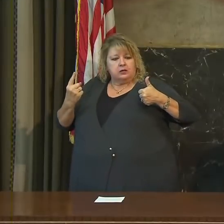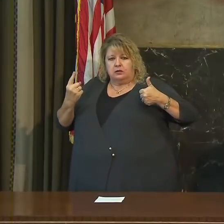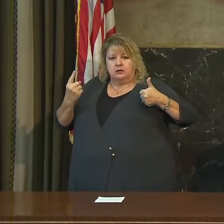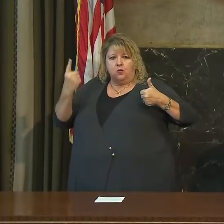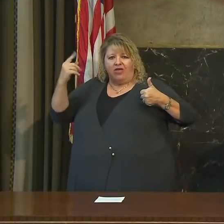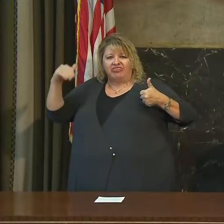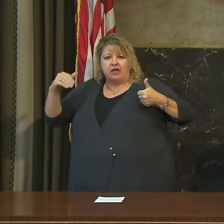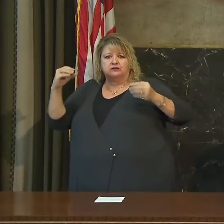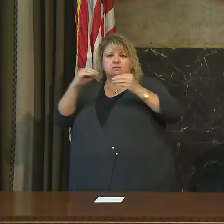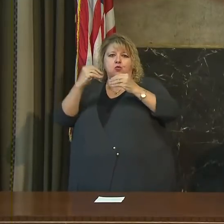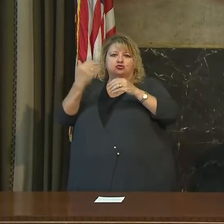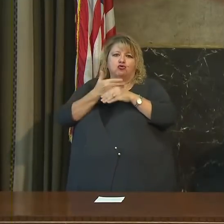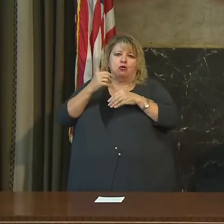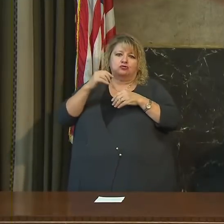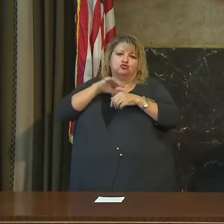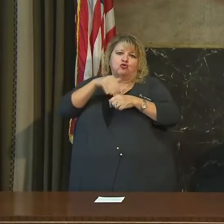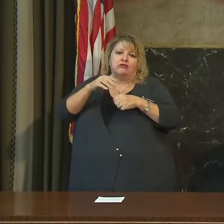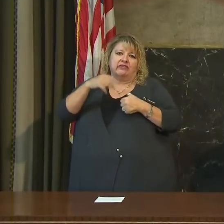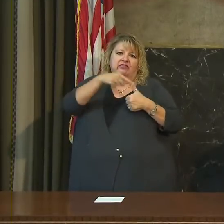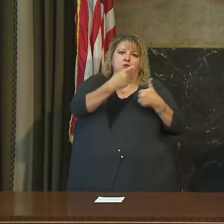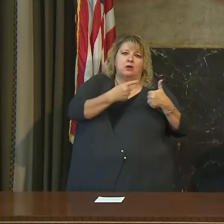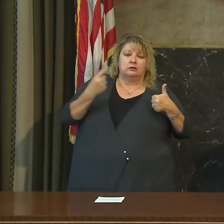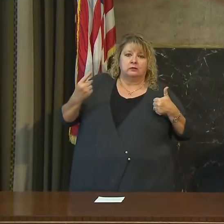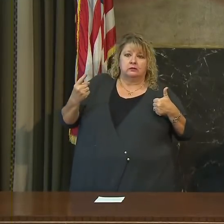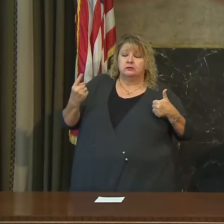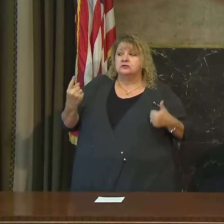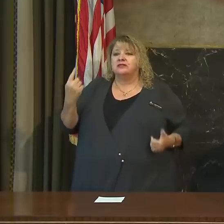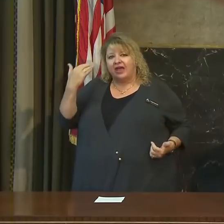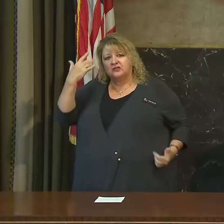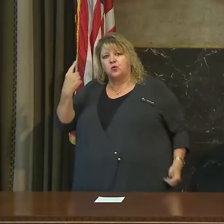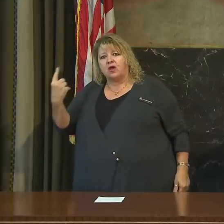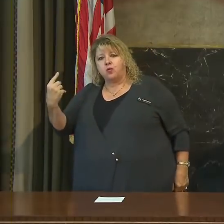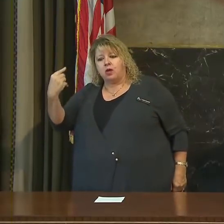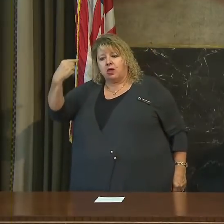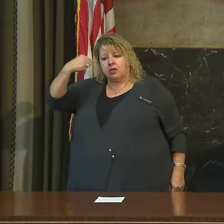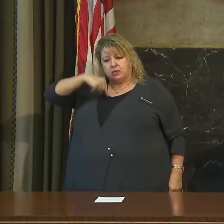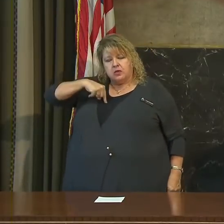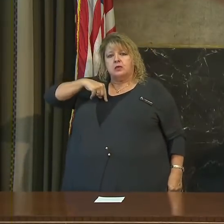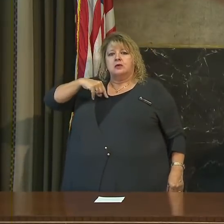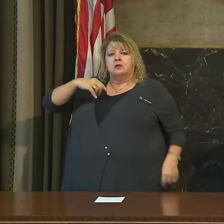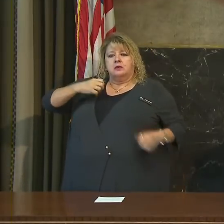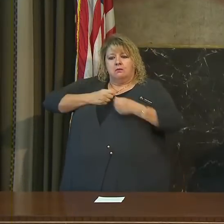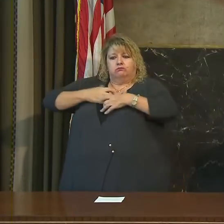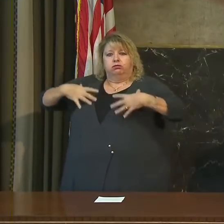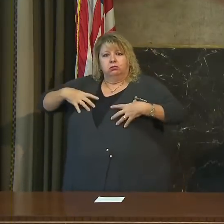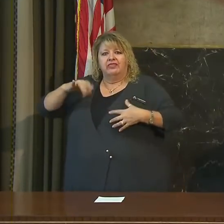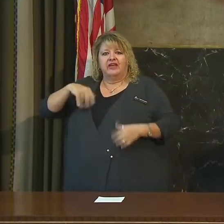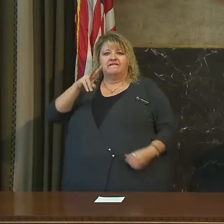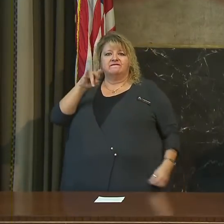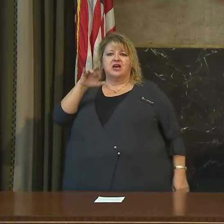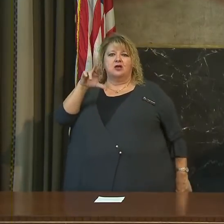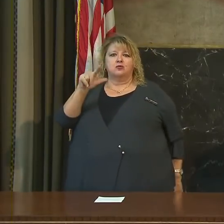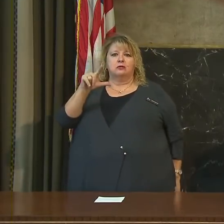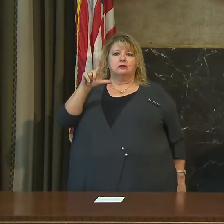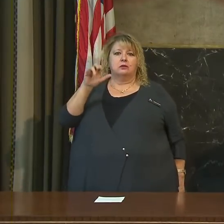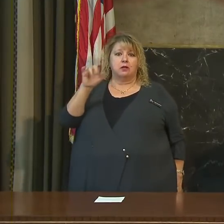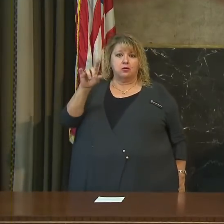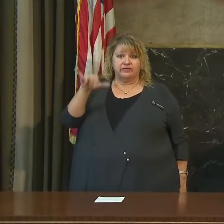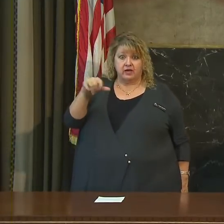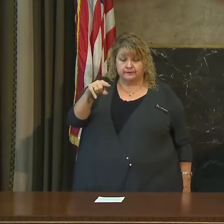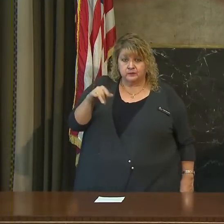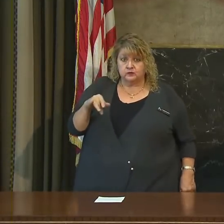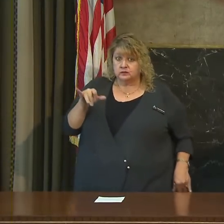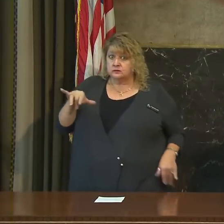also why, to some degree, our experience with COVID-19 up to now is